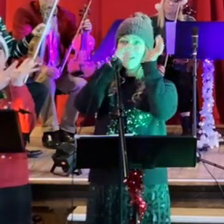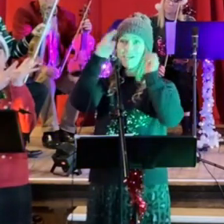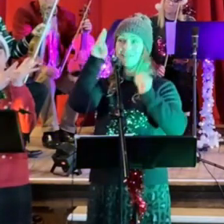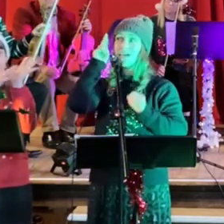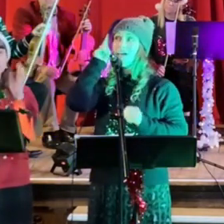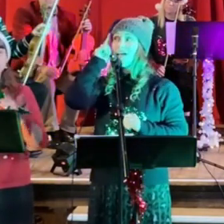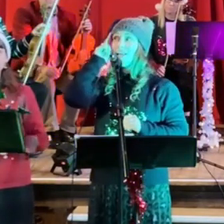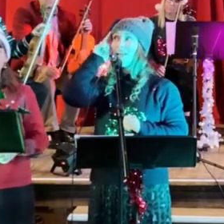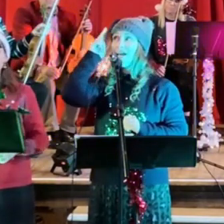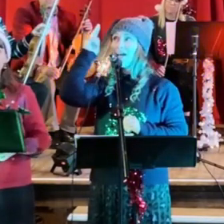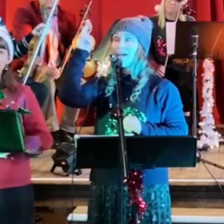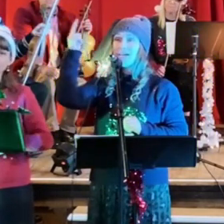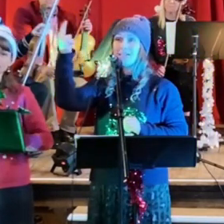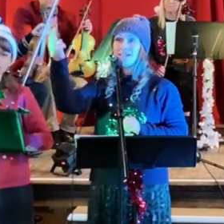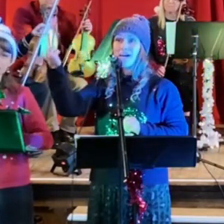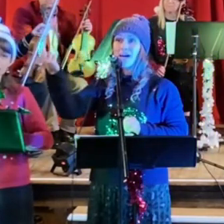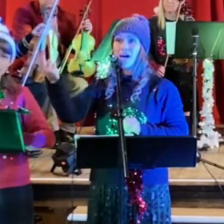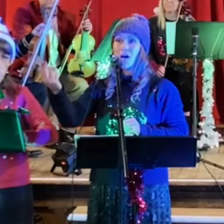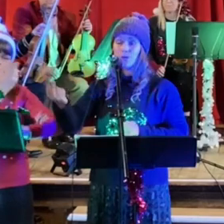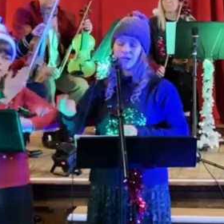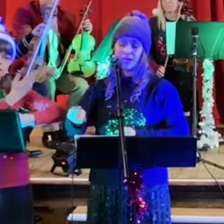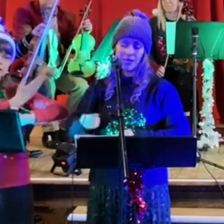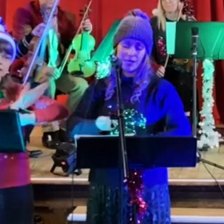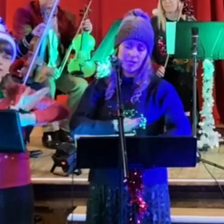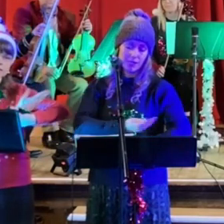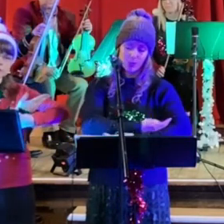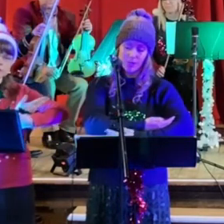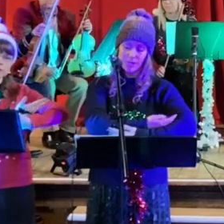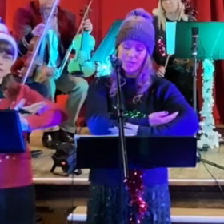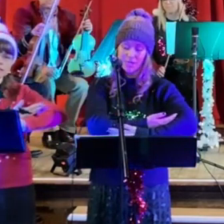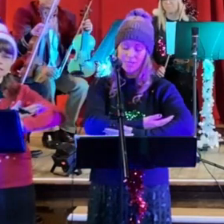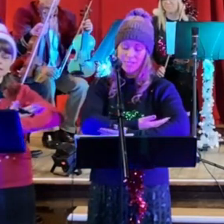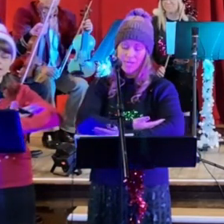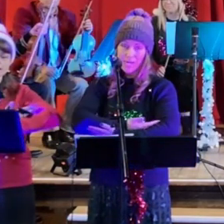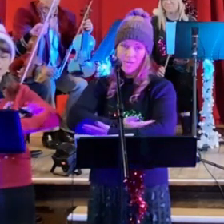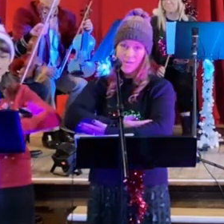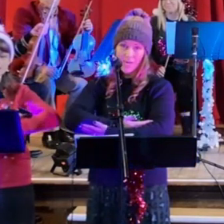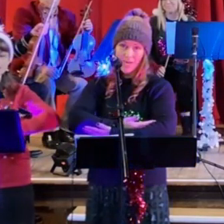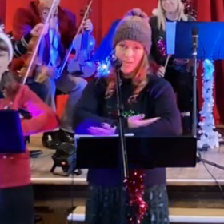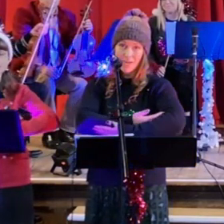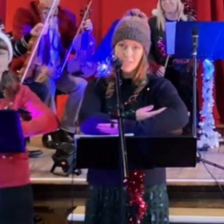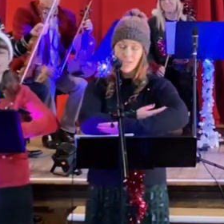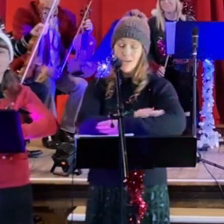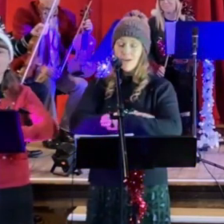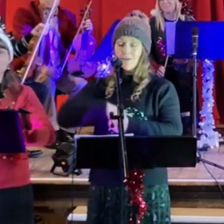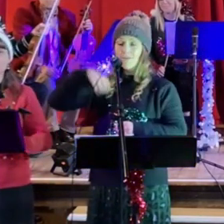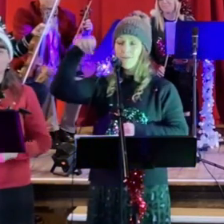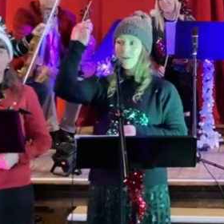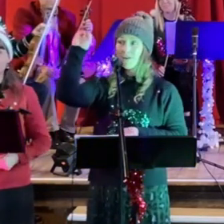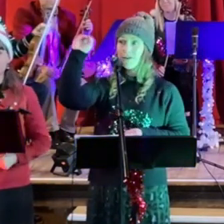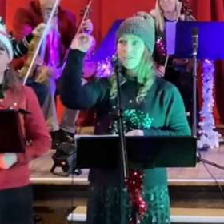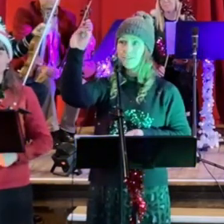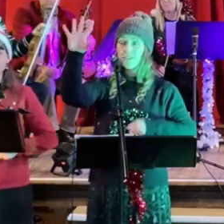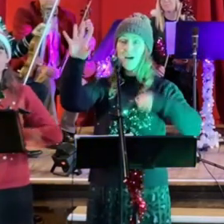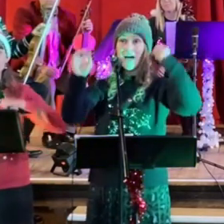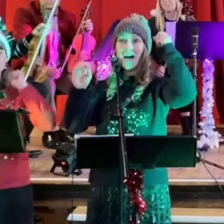Jesus laid down his sweet head. The